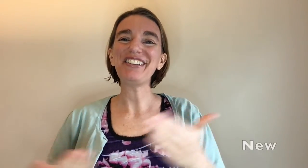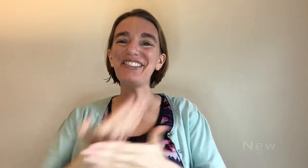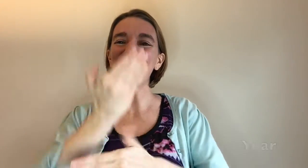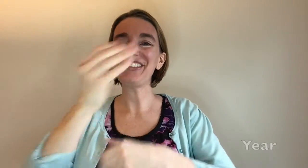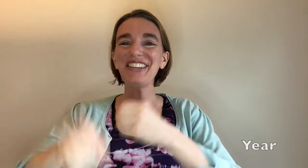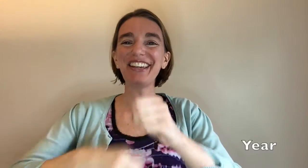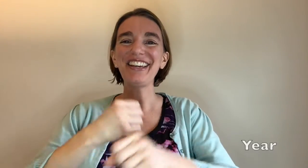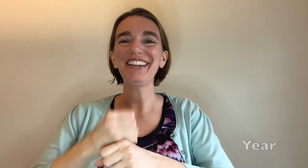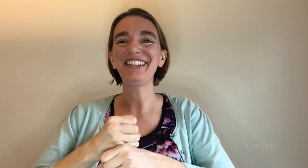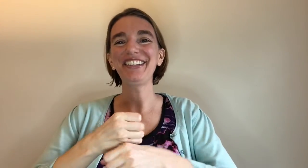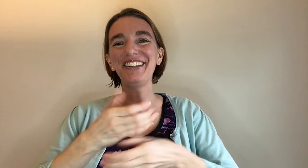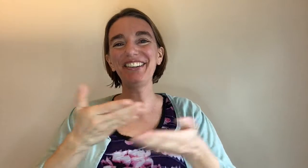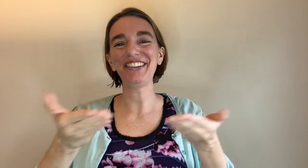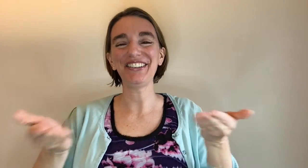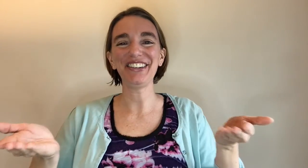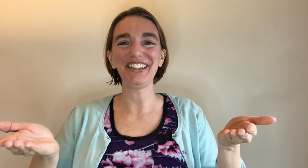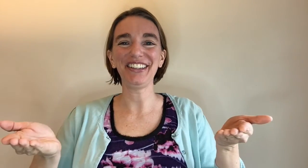New Year to you.